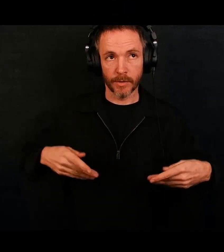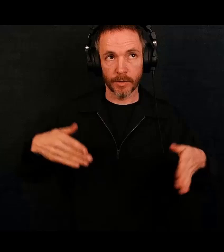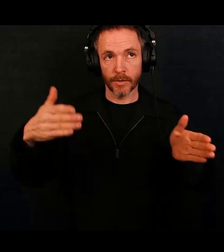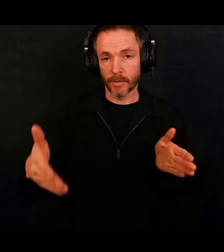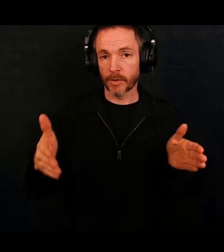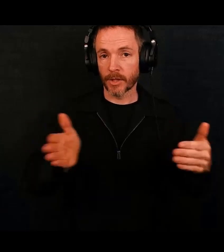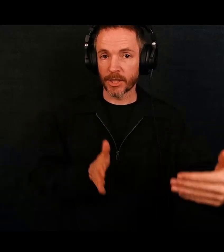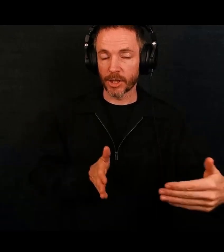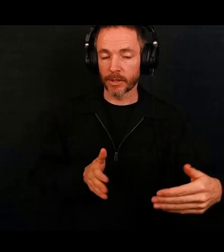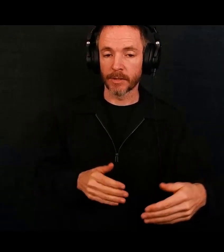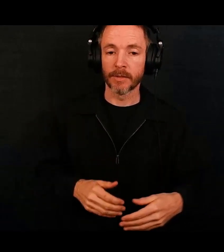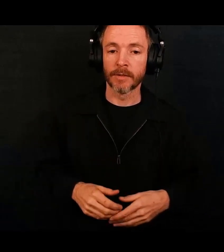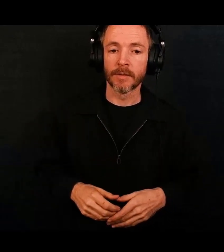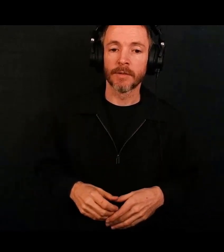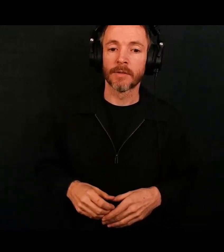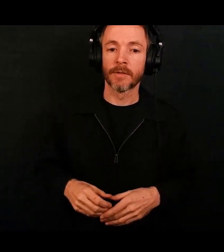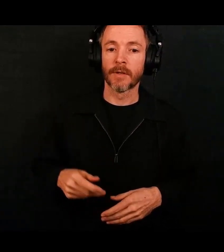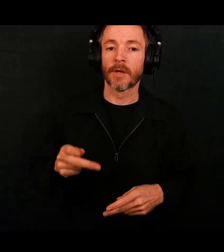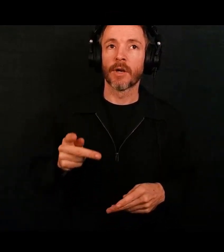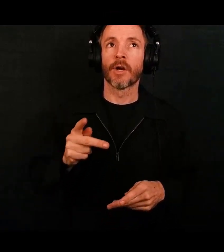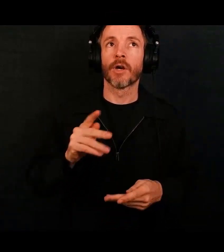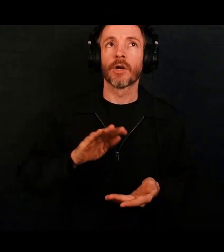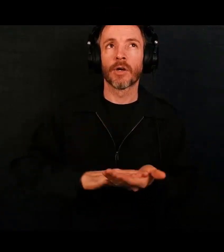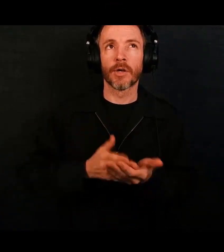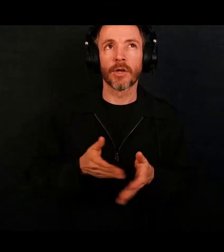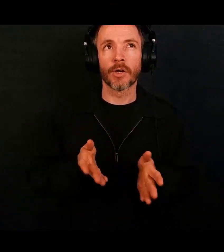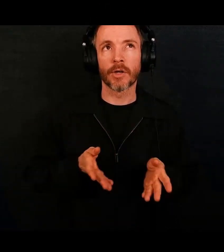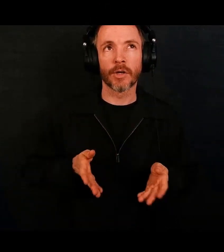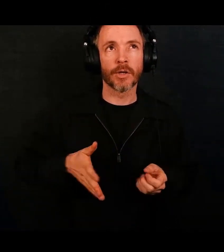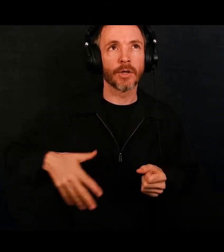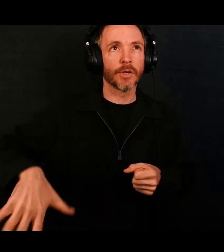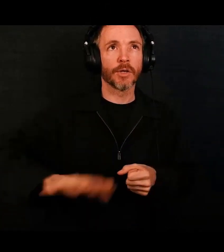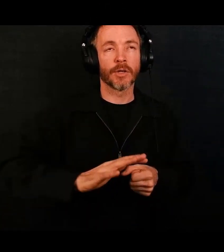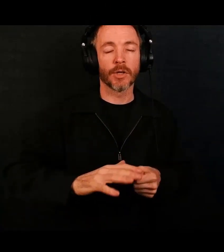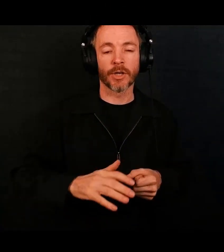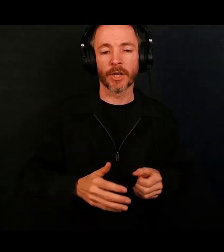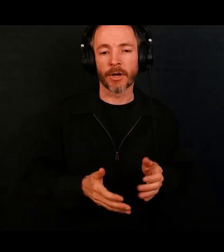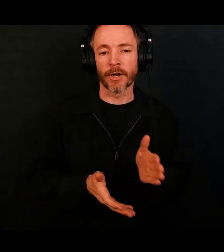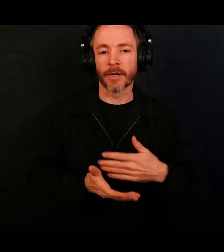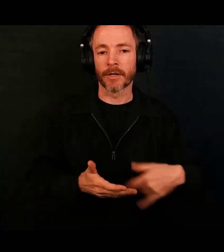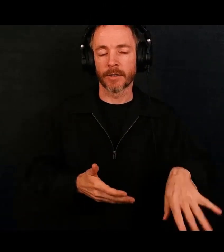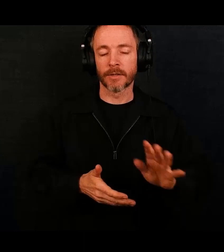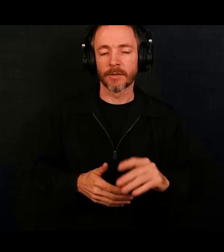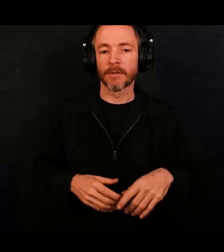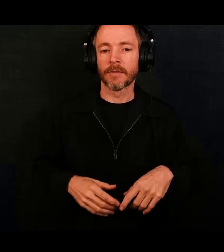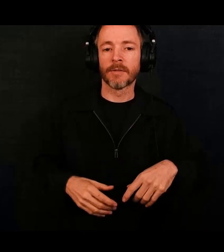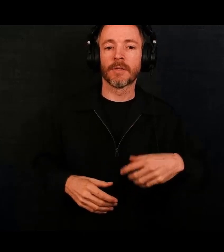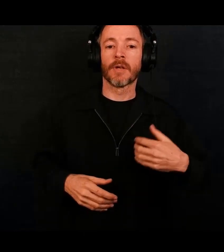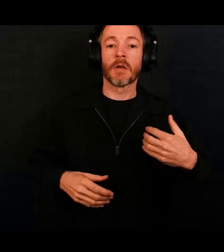have this, but they don't make a perforated size. Cooking area.